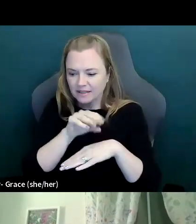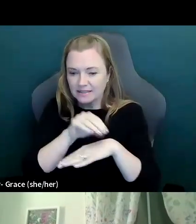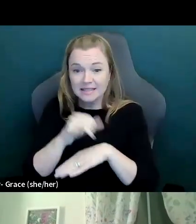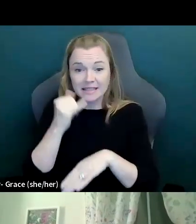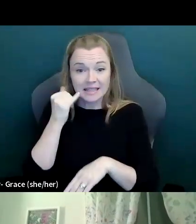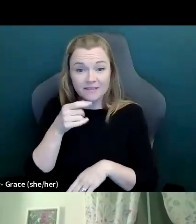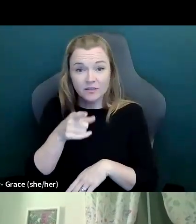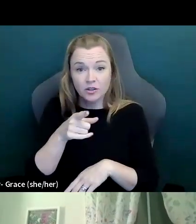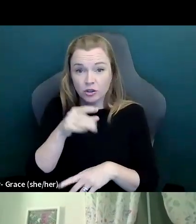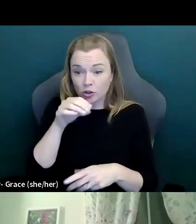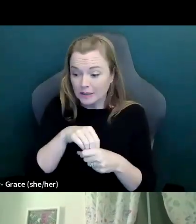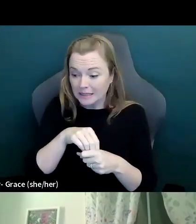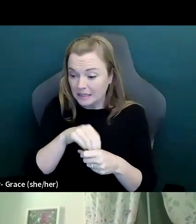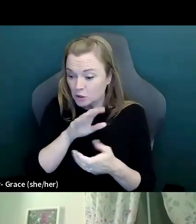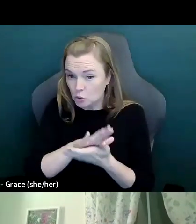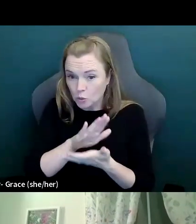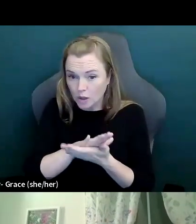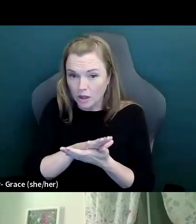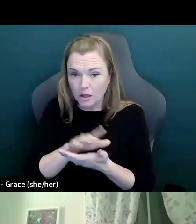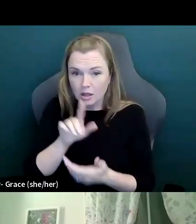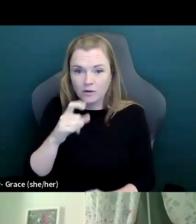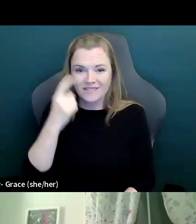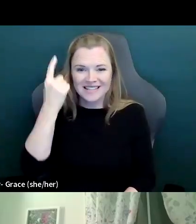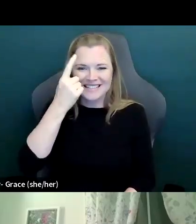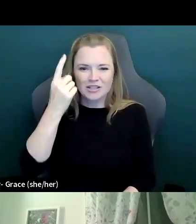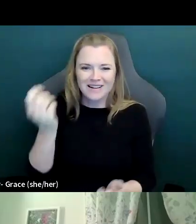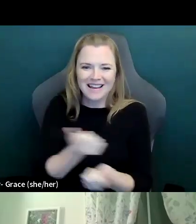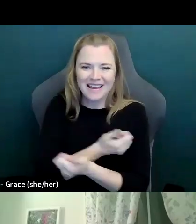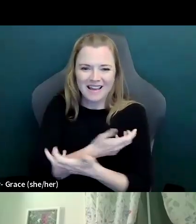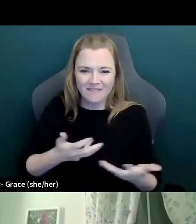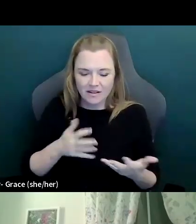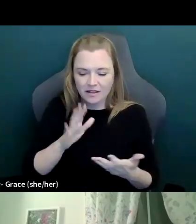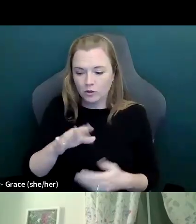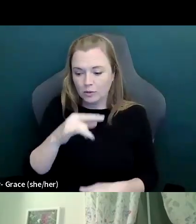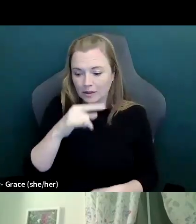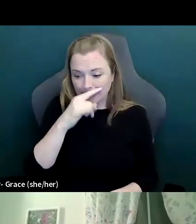school, look at everything that your child possibly